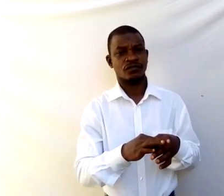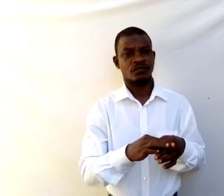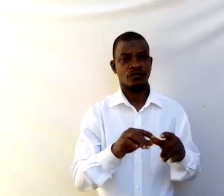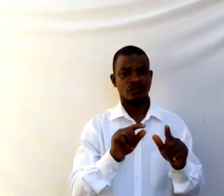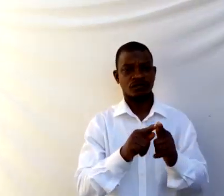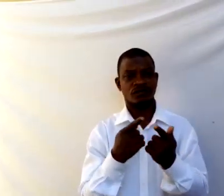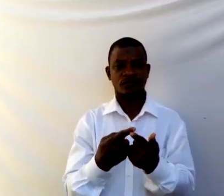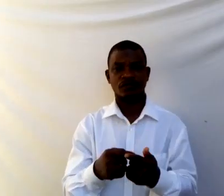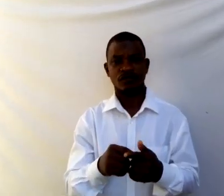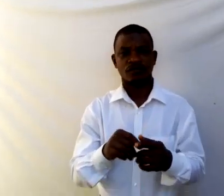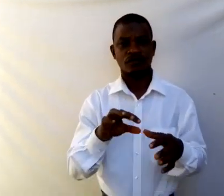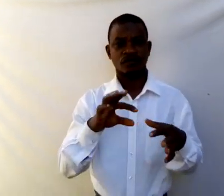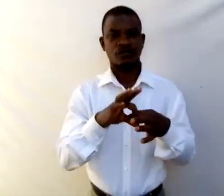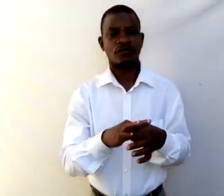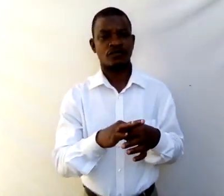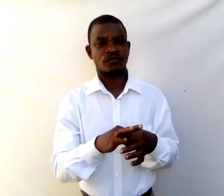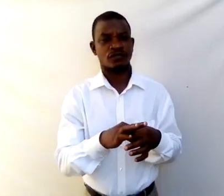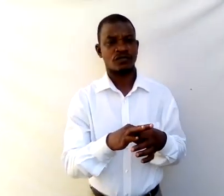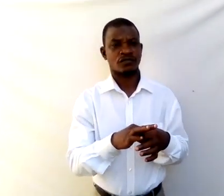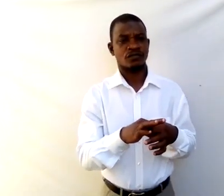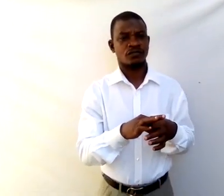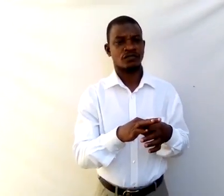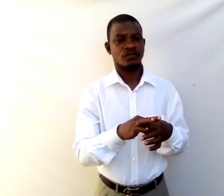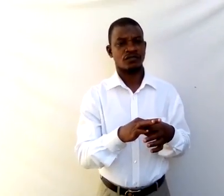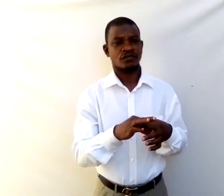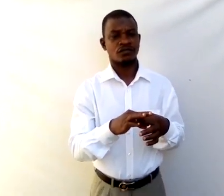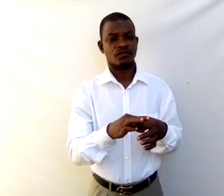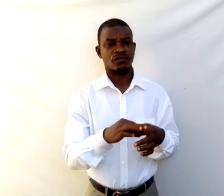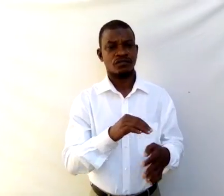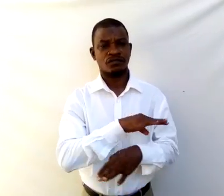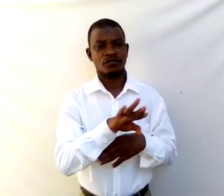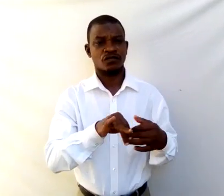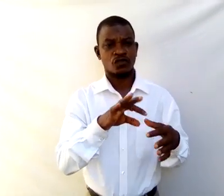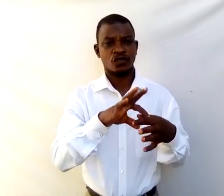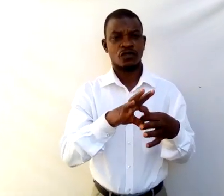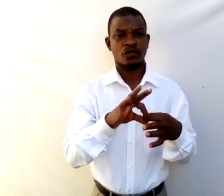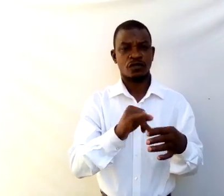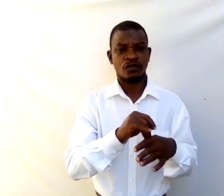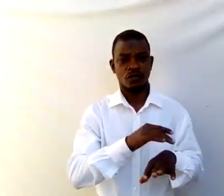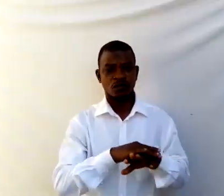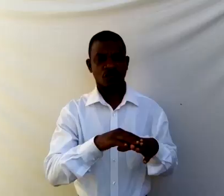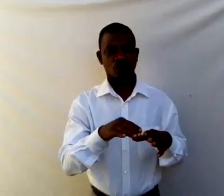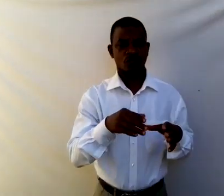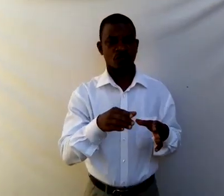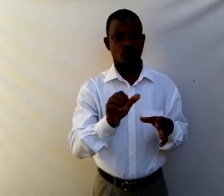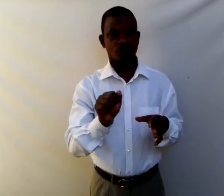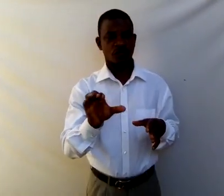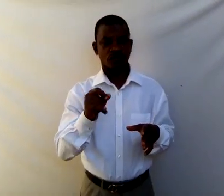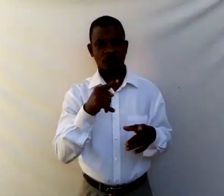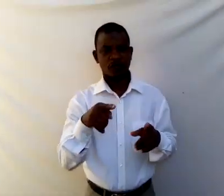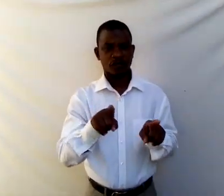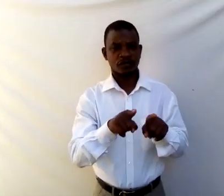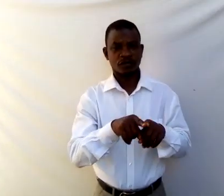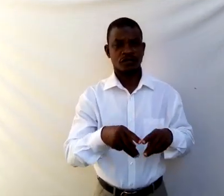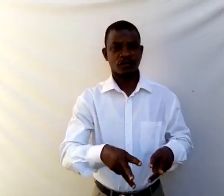Classification of joints. All joints don't act the same way. They